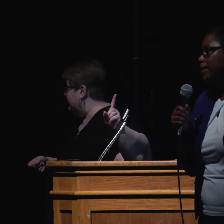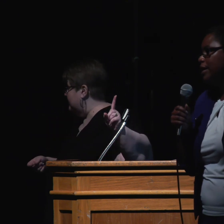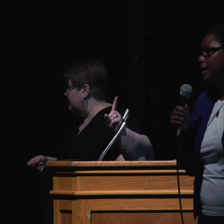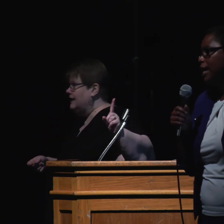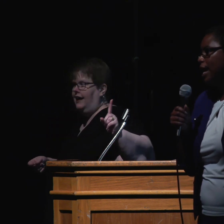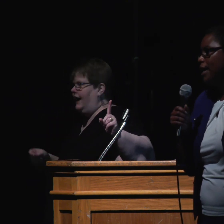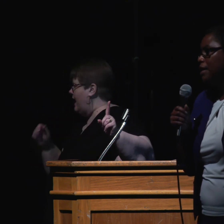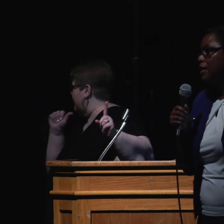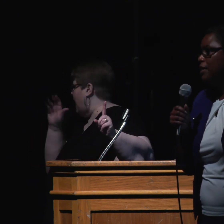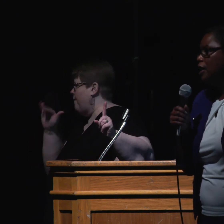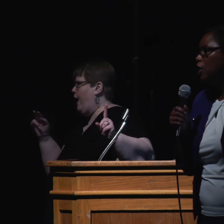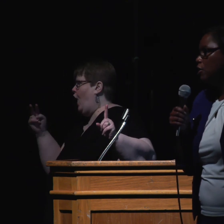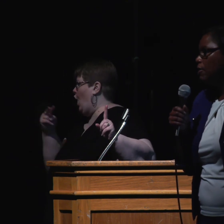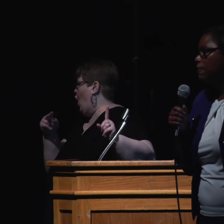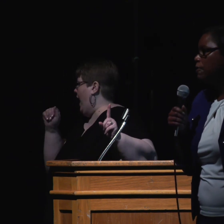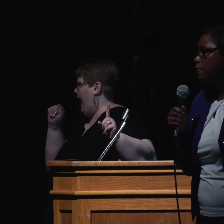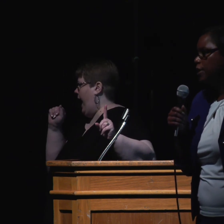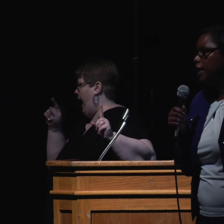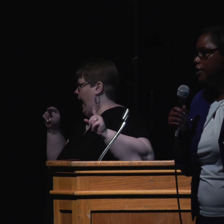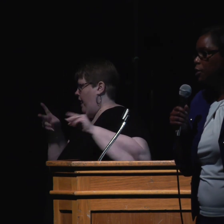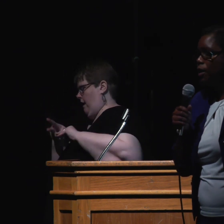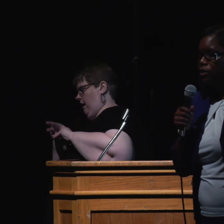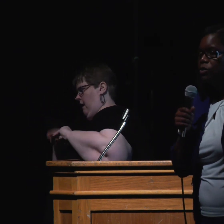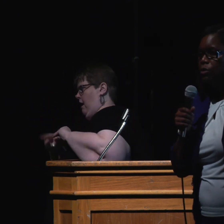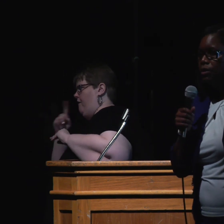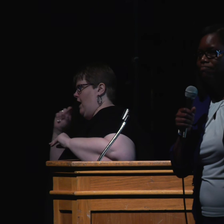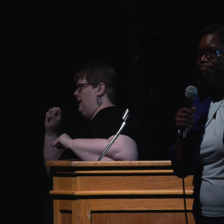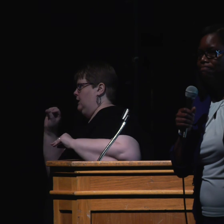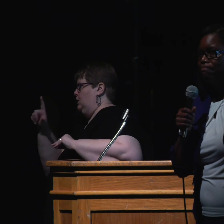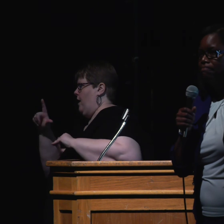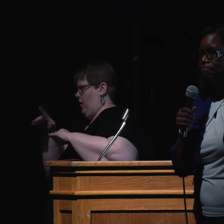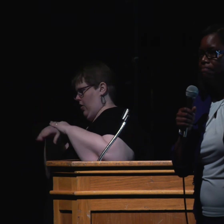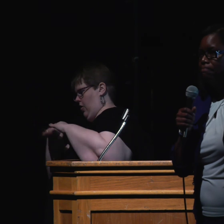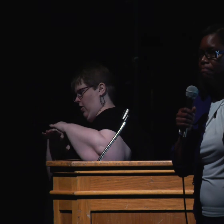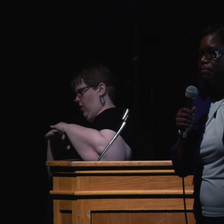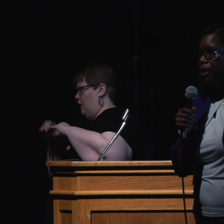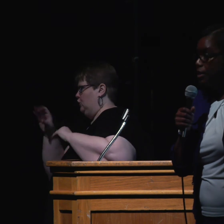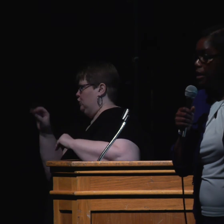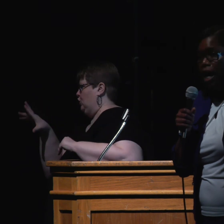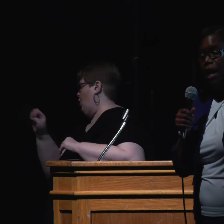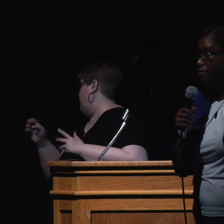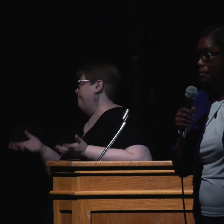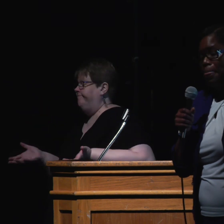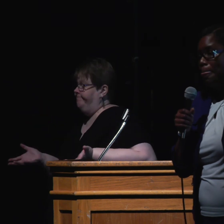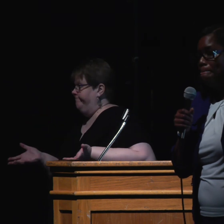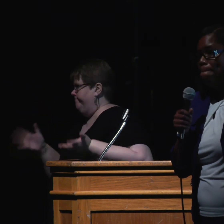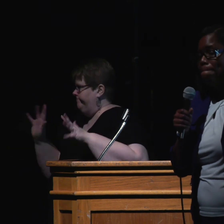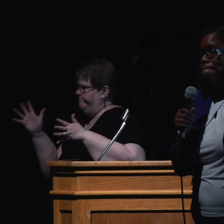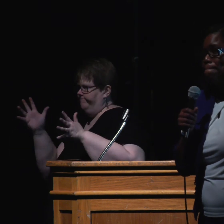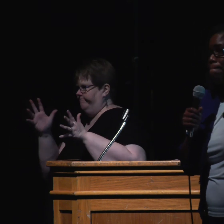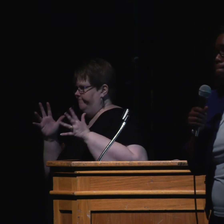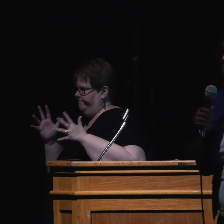not by looking at the cutoff for the SOL score. It's not.